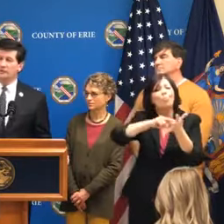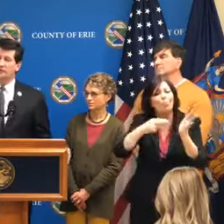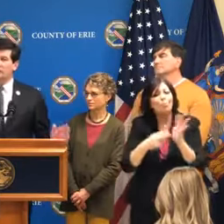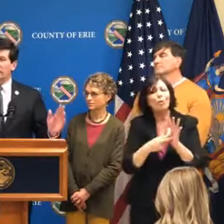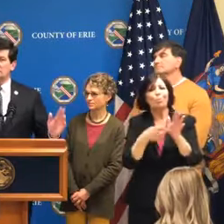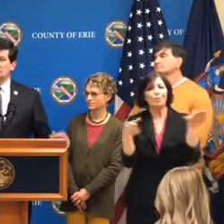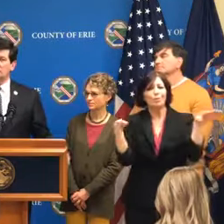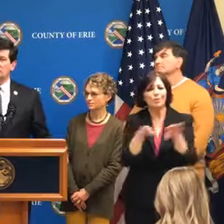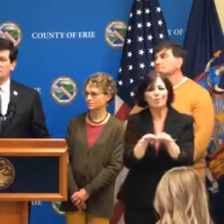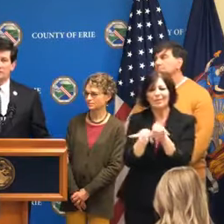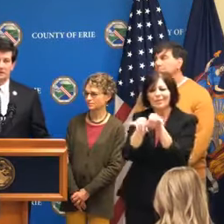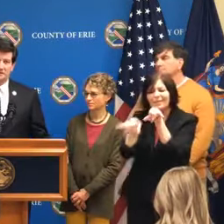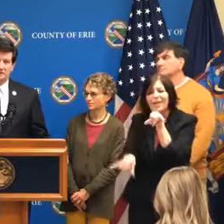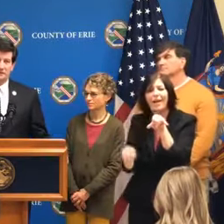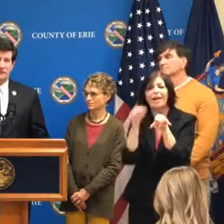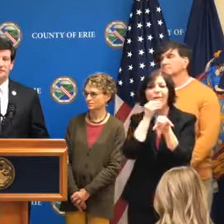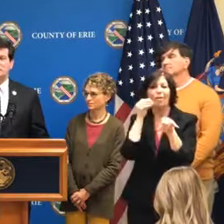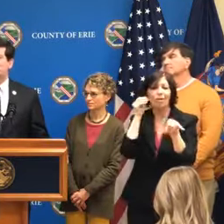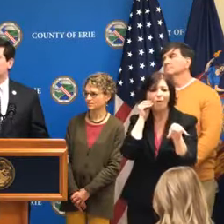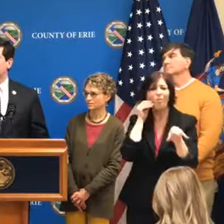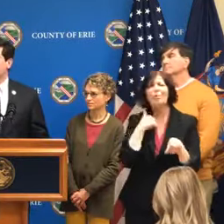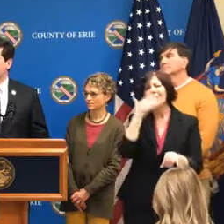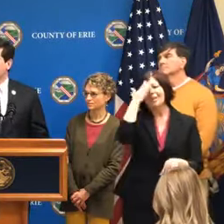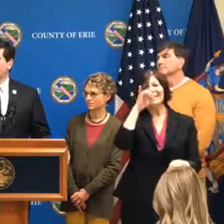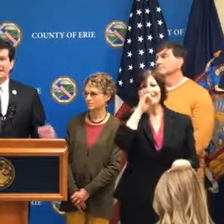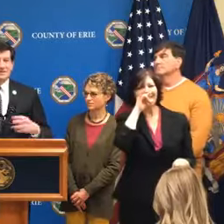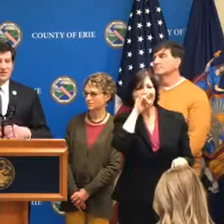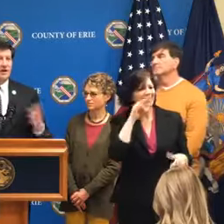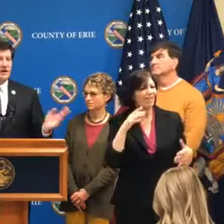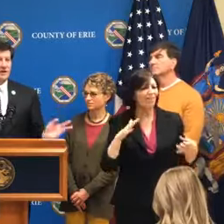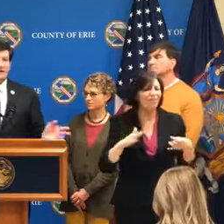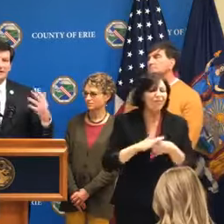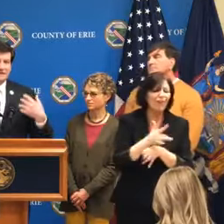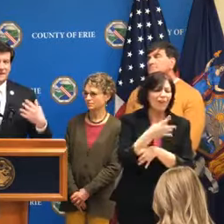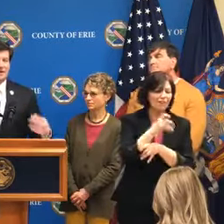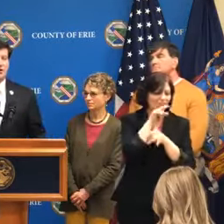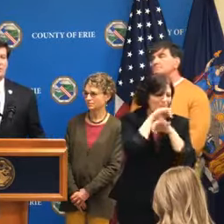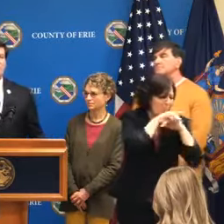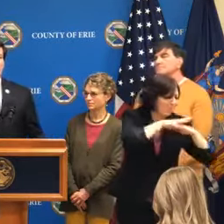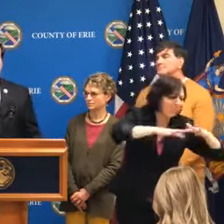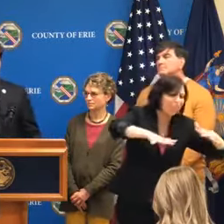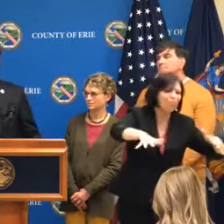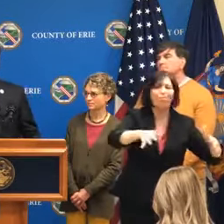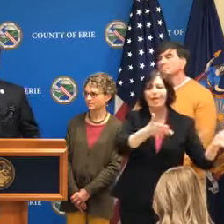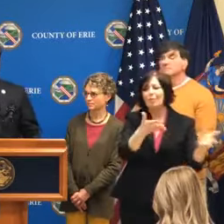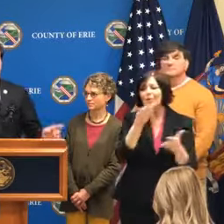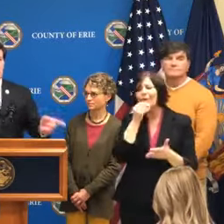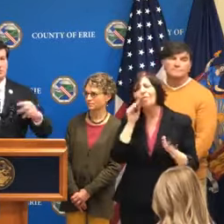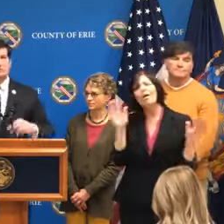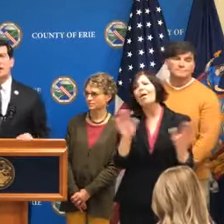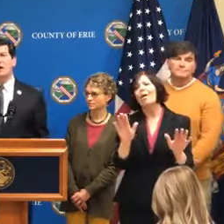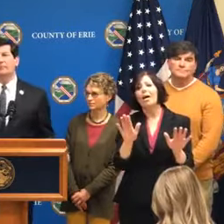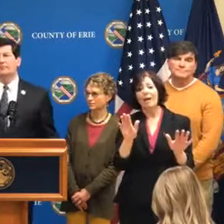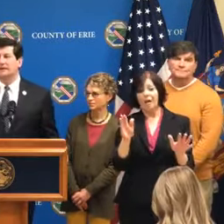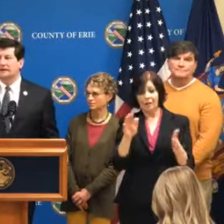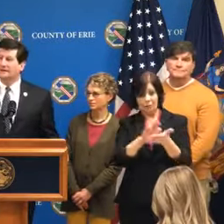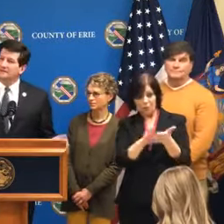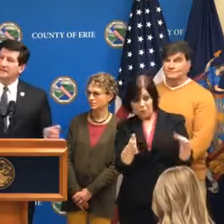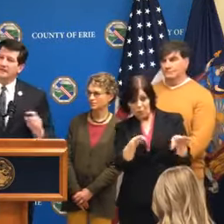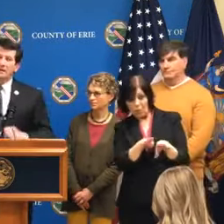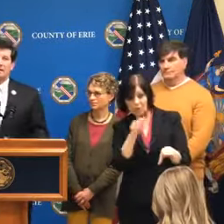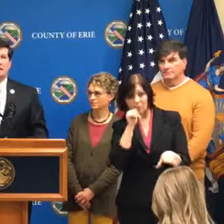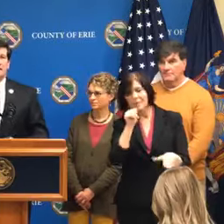have, and we know that kids are basically full of germs. They can share it and then they take it home. So with the closure tomorrow,